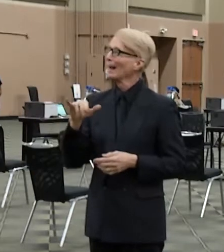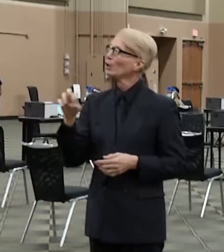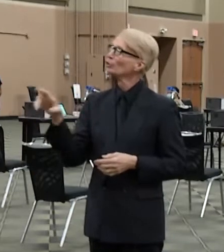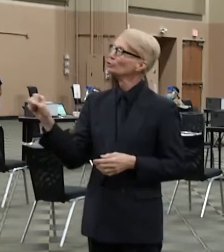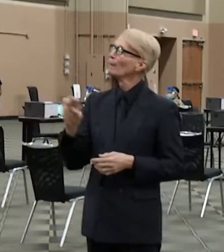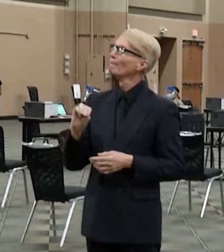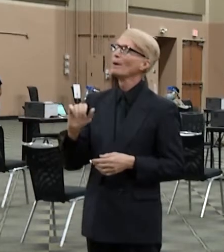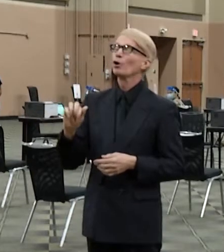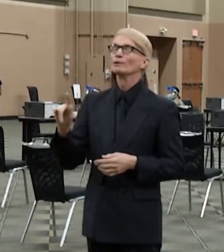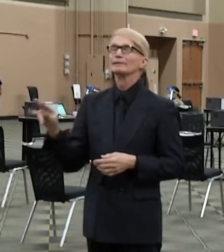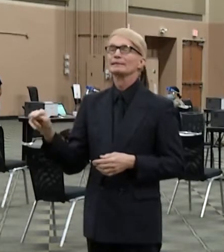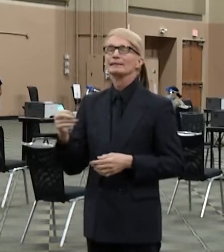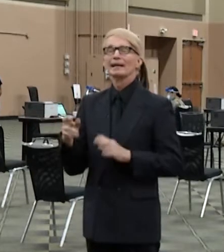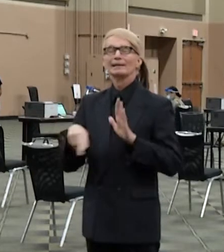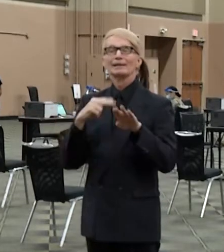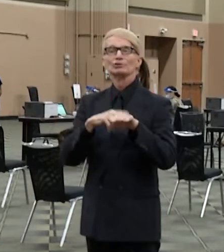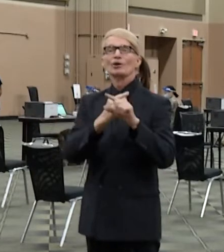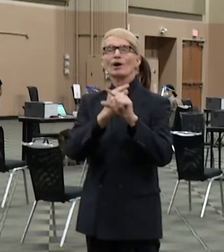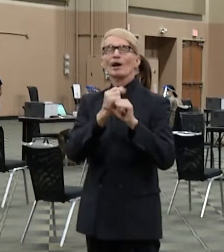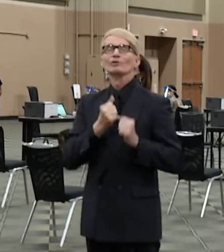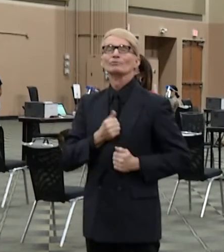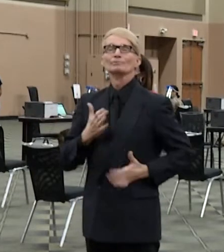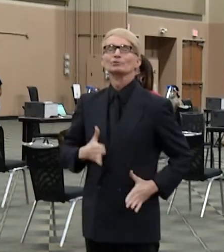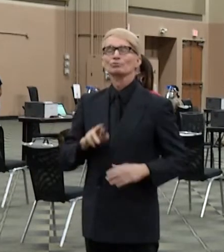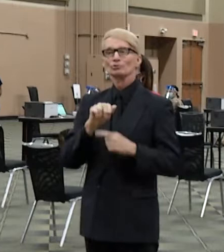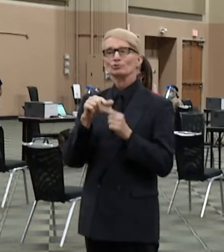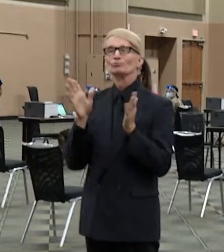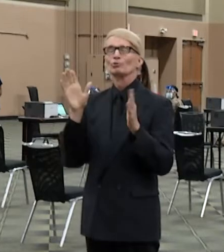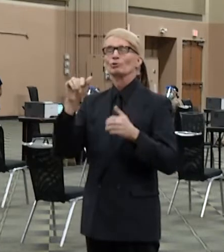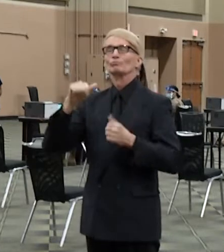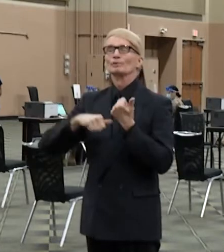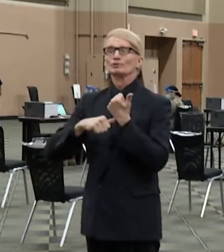our National Guard representative, Adjutant General Rich Neely,